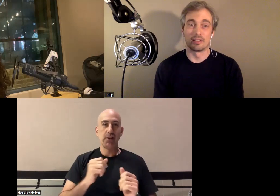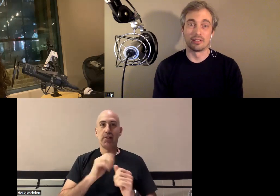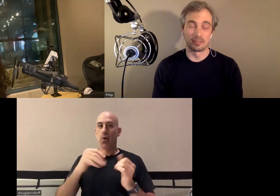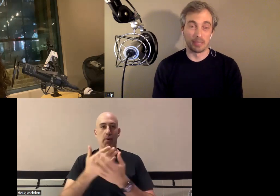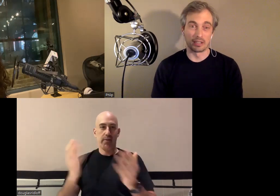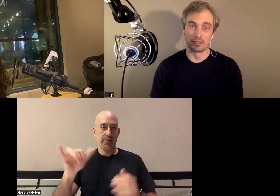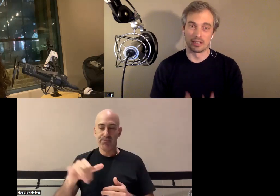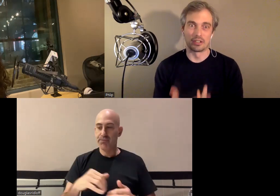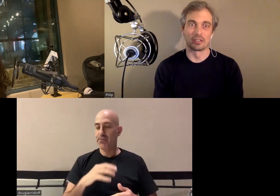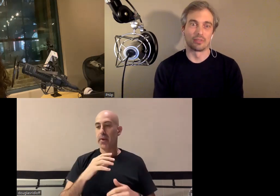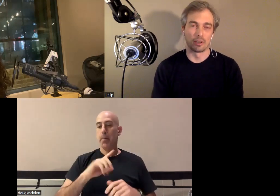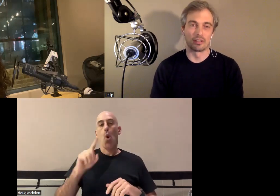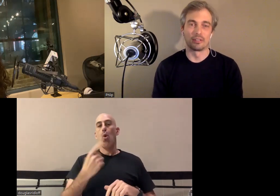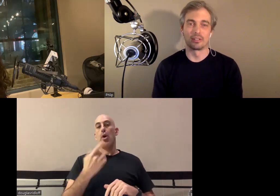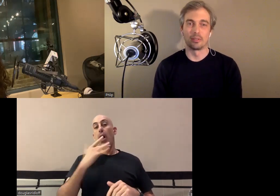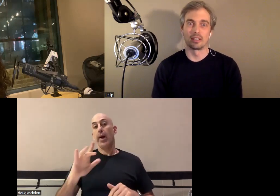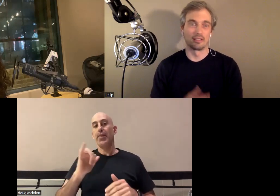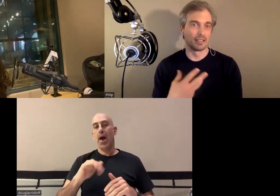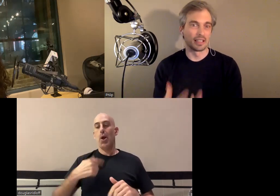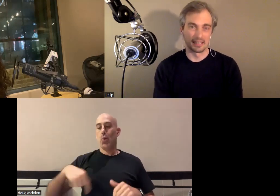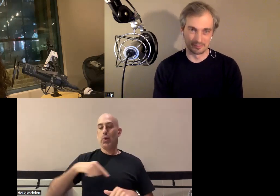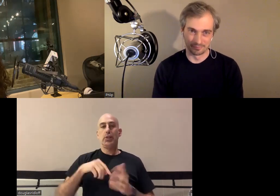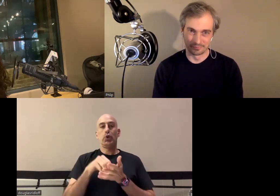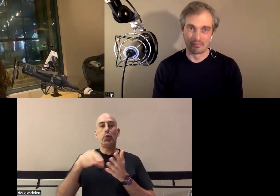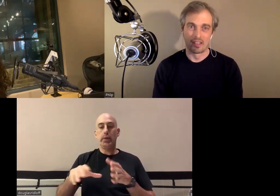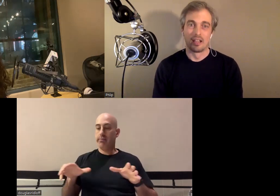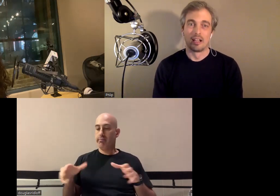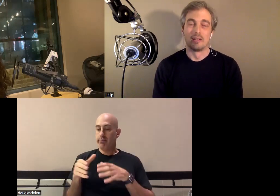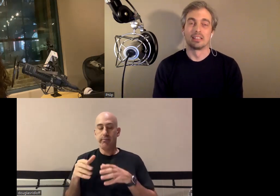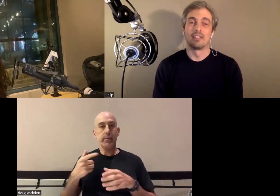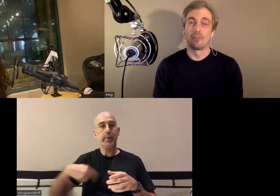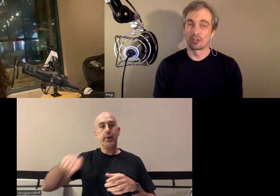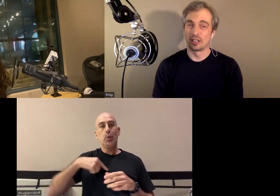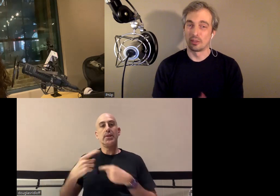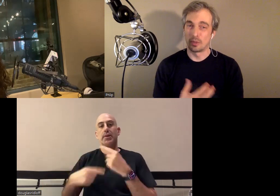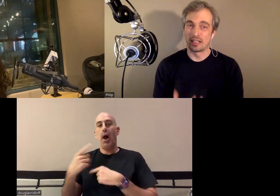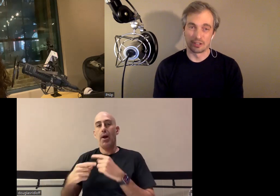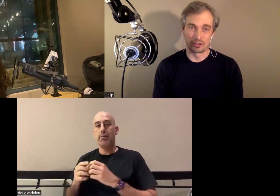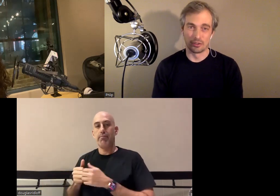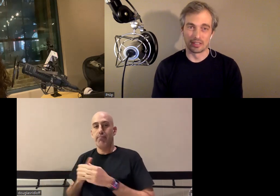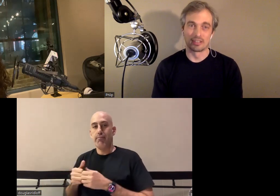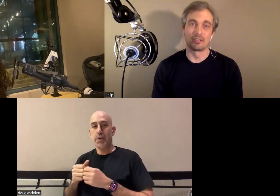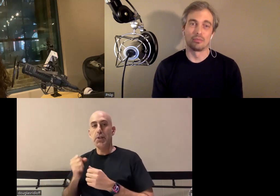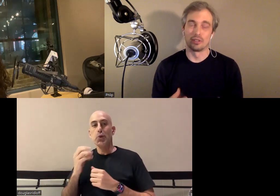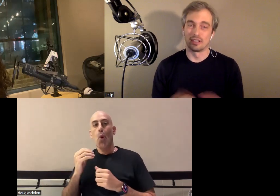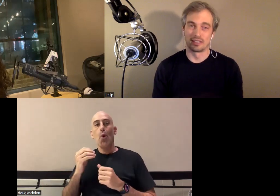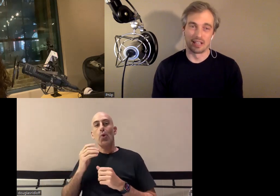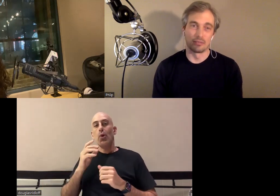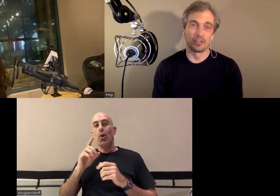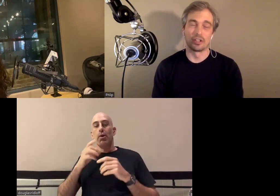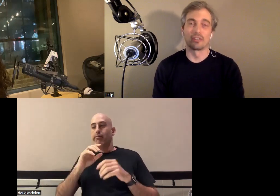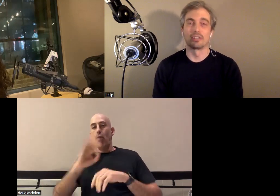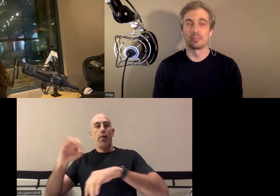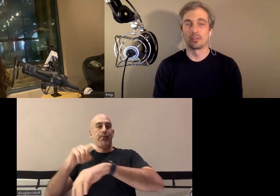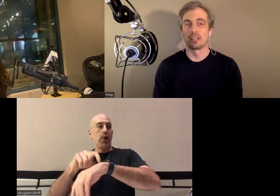classroom, we had to speak with the teachers if we wanted to communicate, all of that. But then fortunately, we as students would